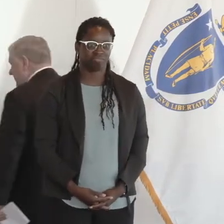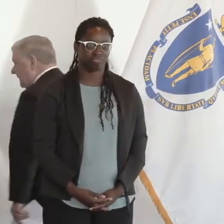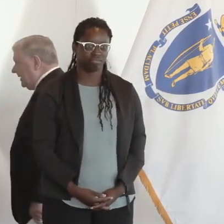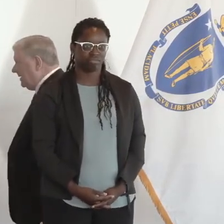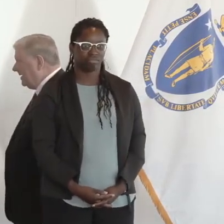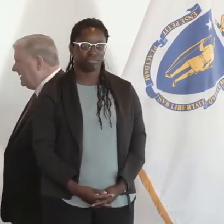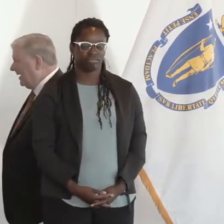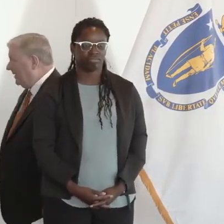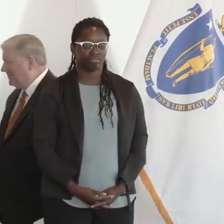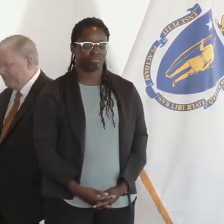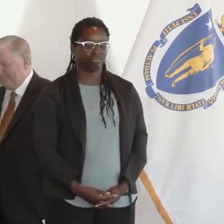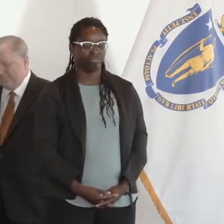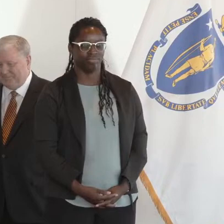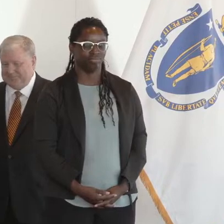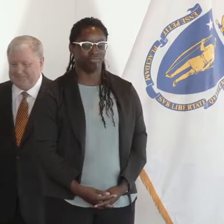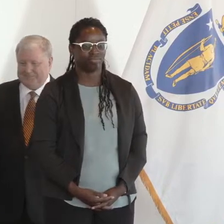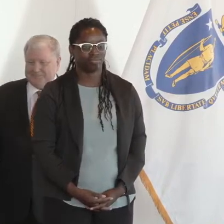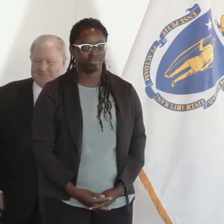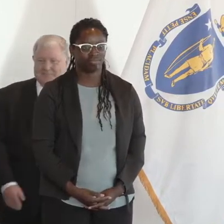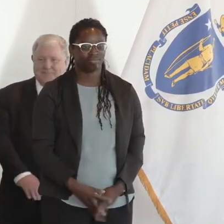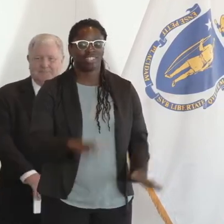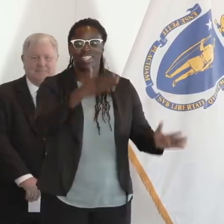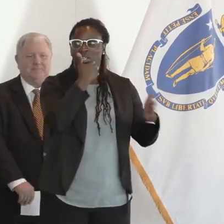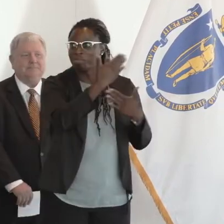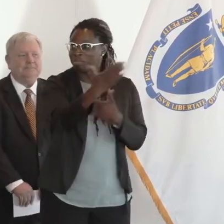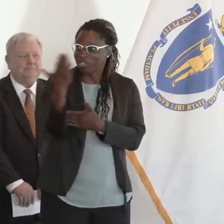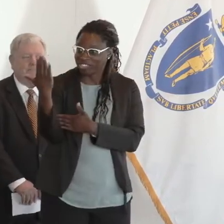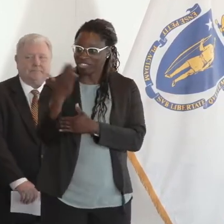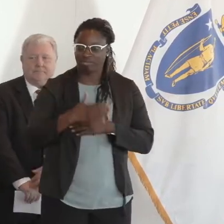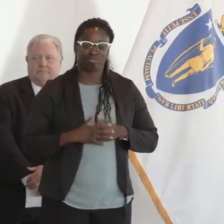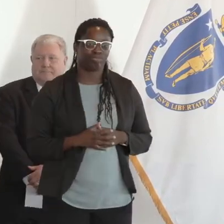Thank you. It's great. Well, good morning, everyone, and